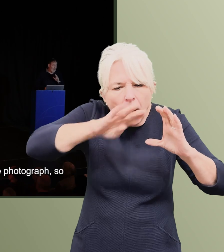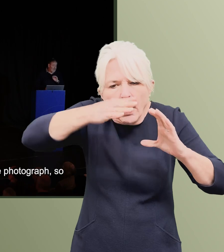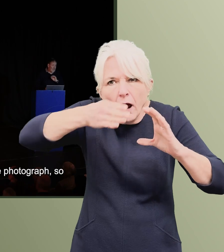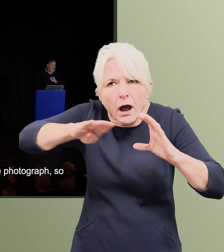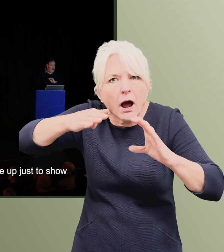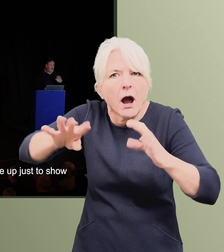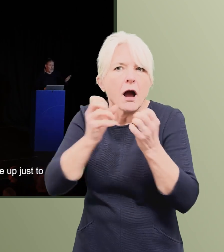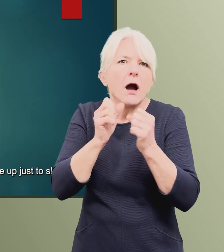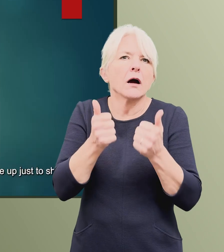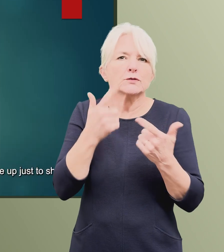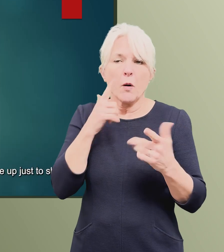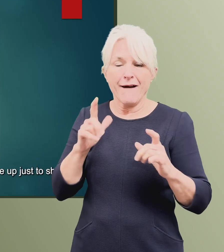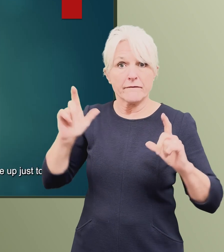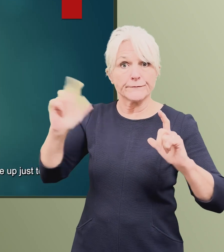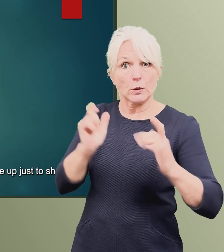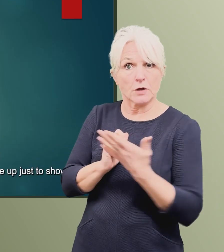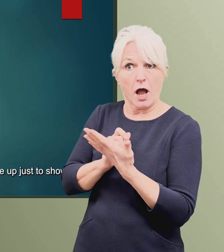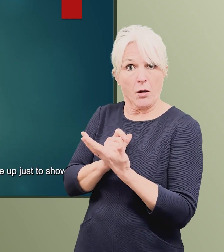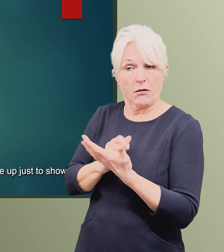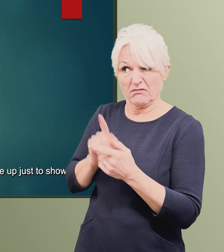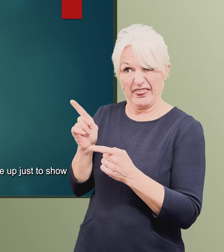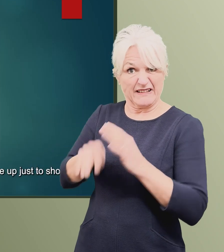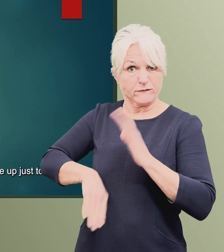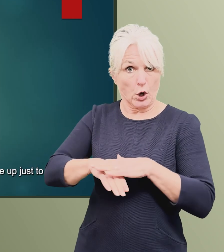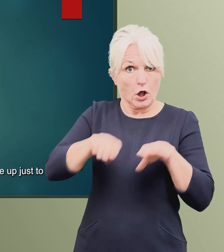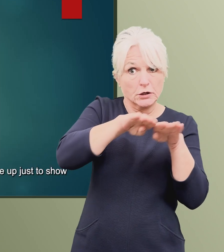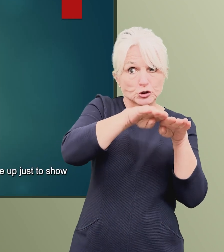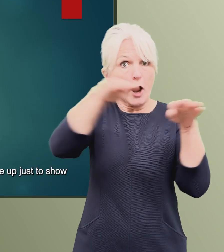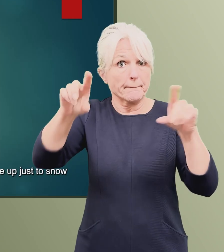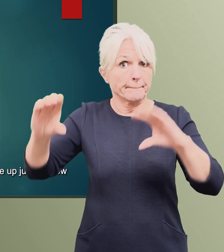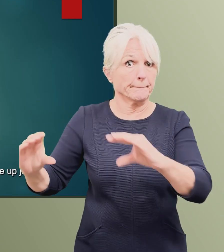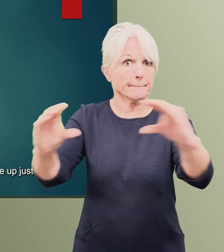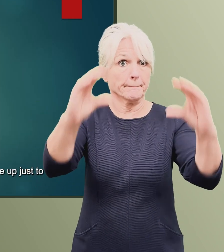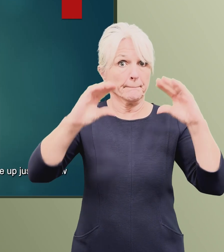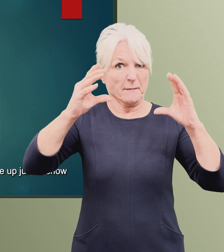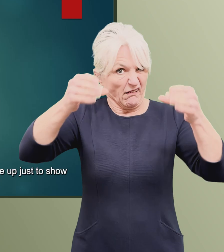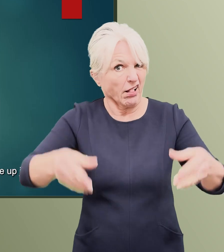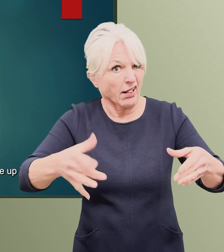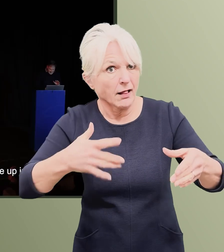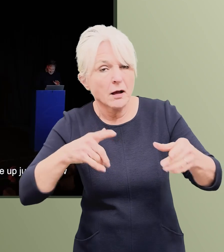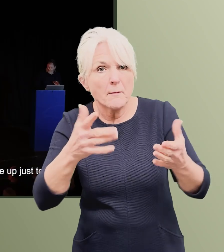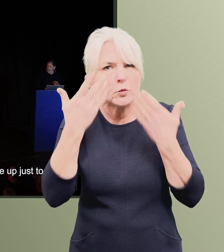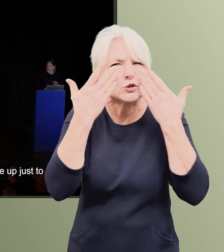a photograph of the whole capstone, but I just wanted to put this picture up just to show the